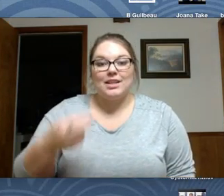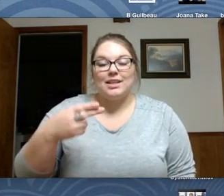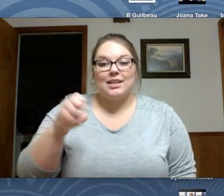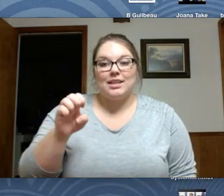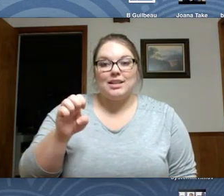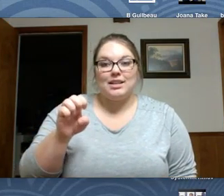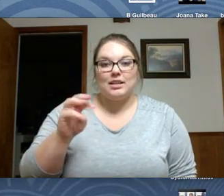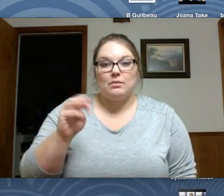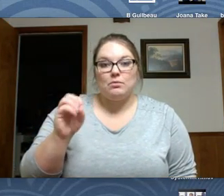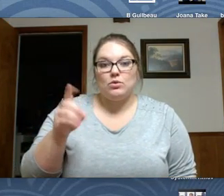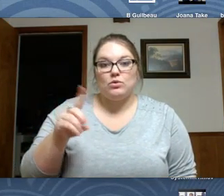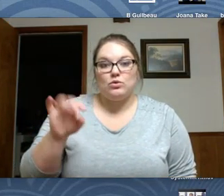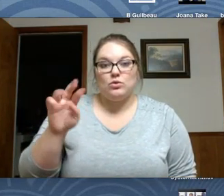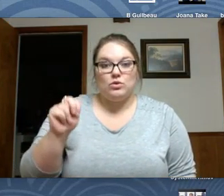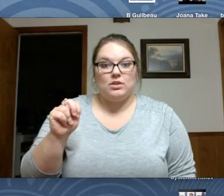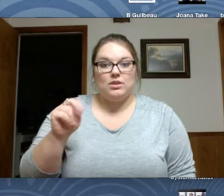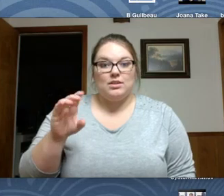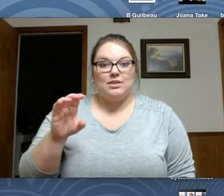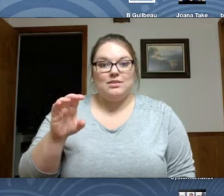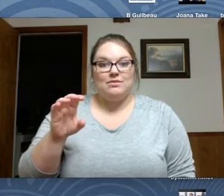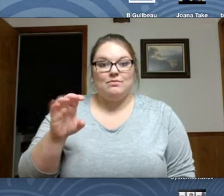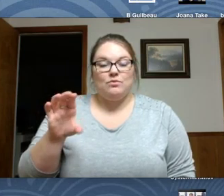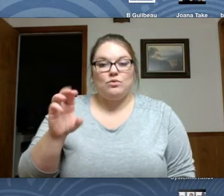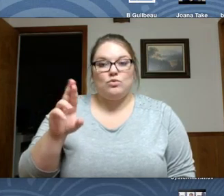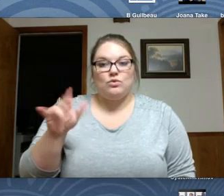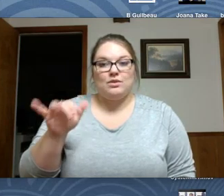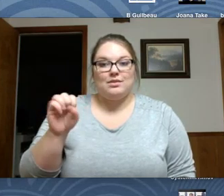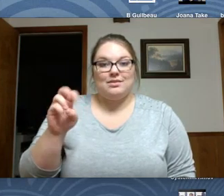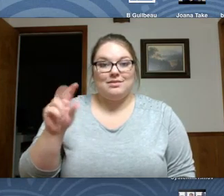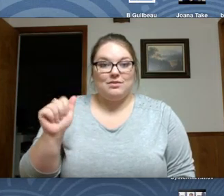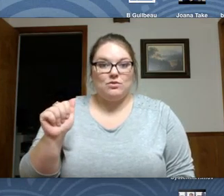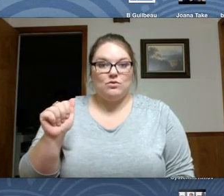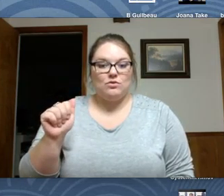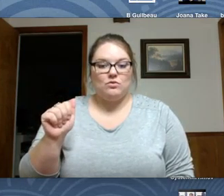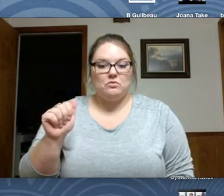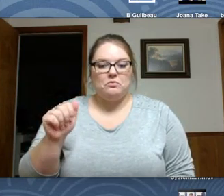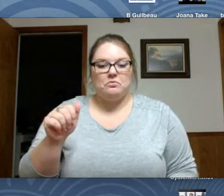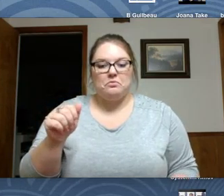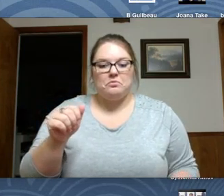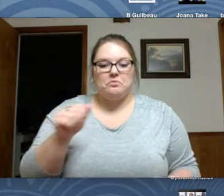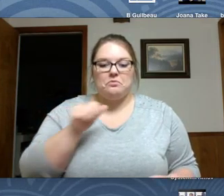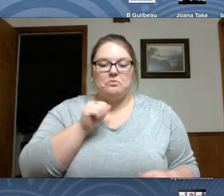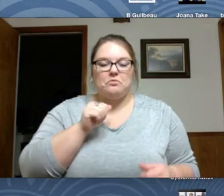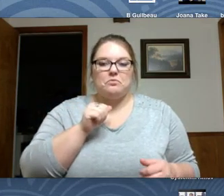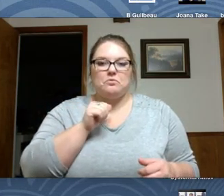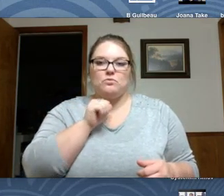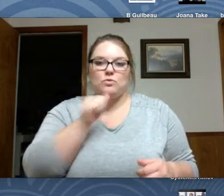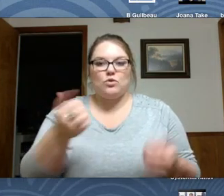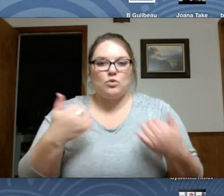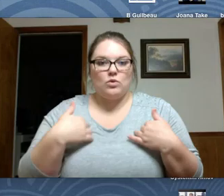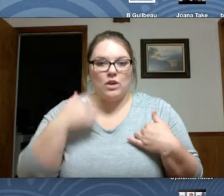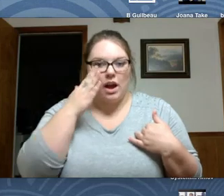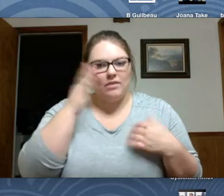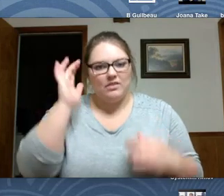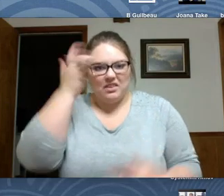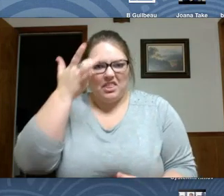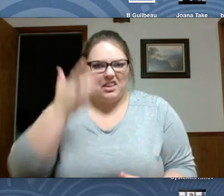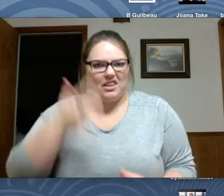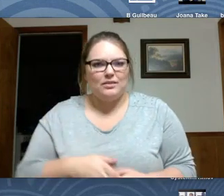the disease. As the laser heats the crystals, they create small